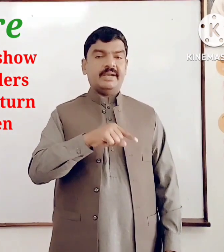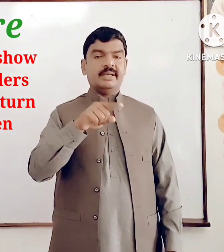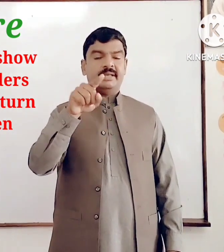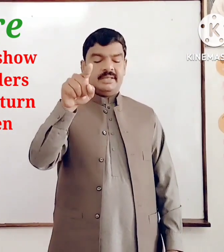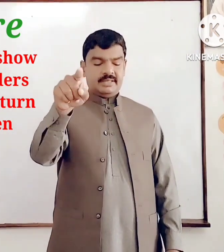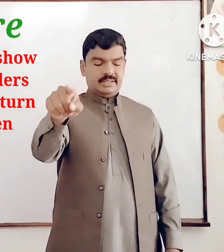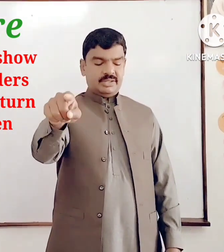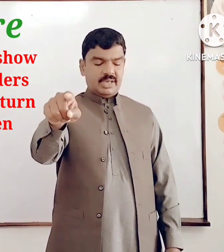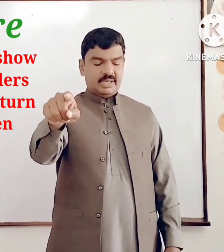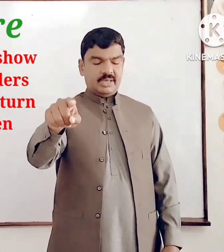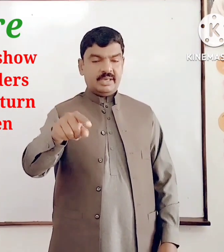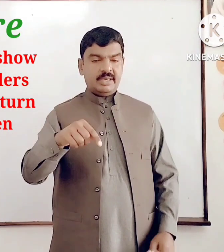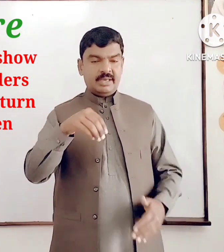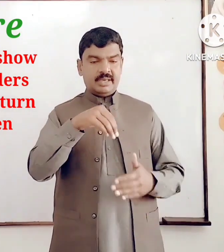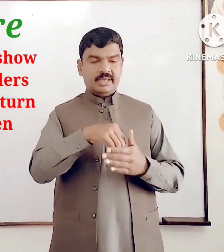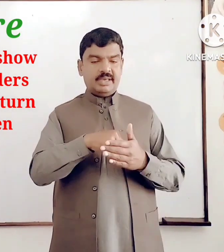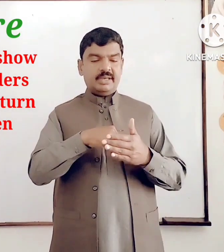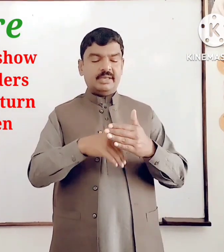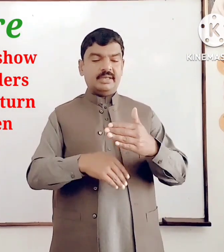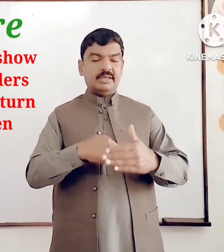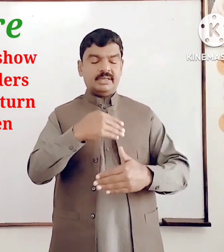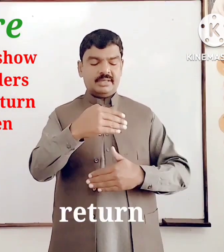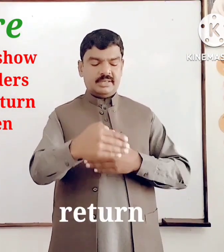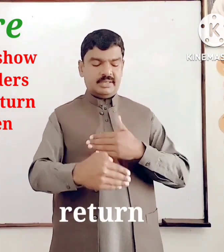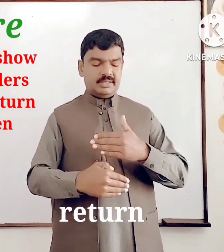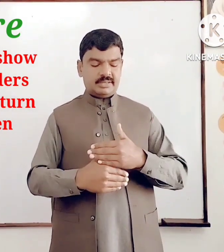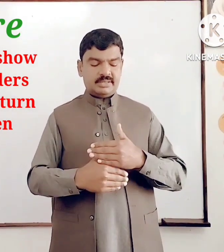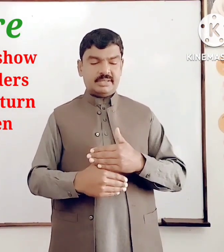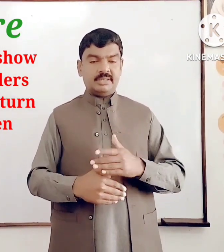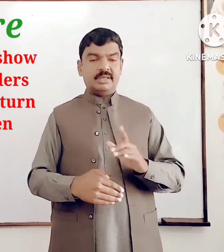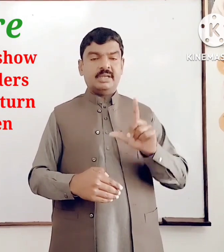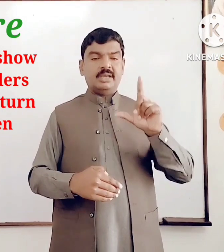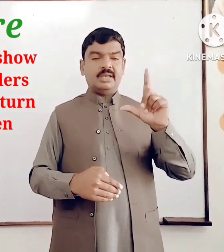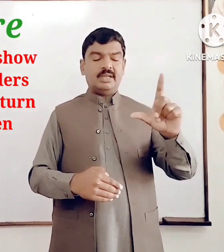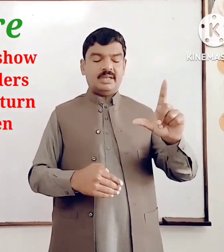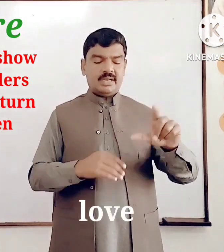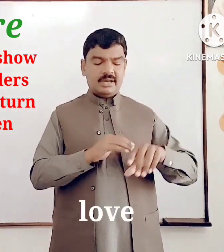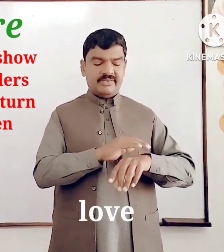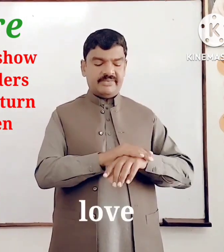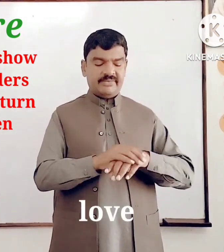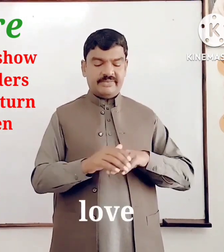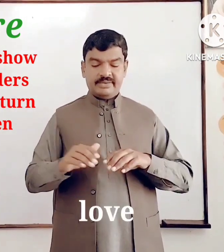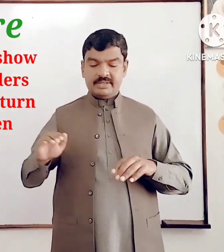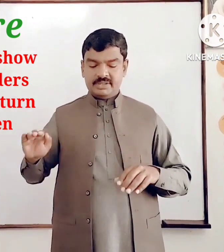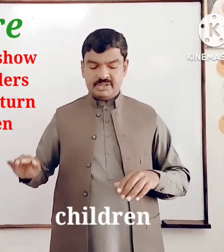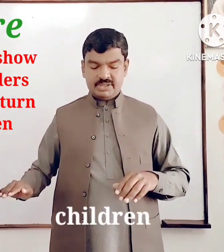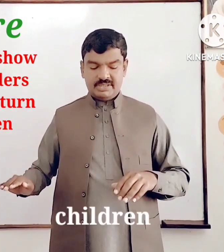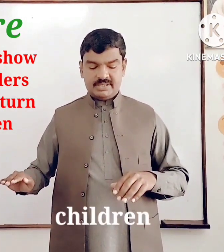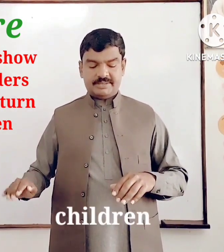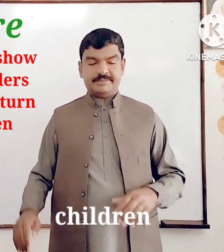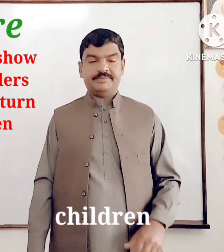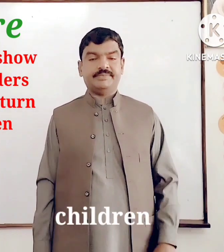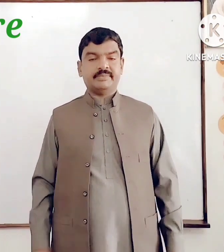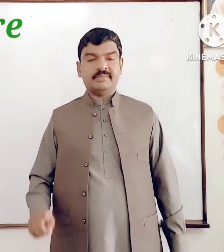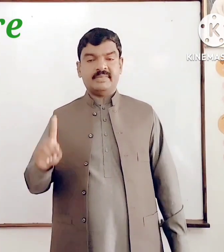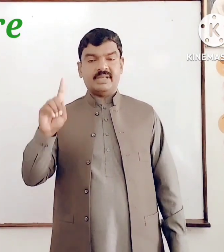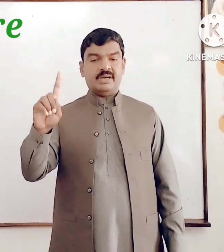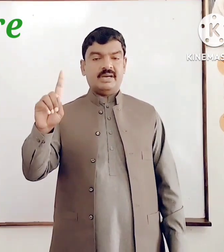and they in return love children.